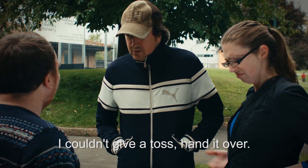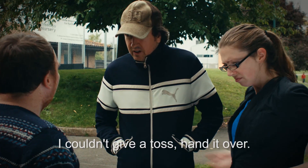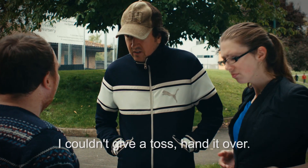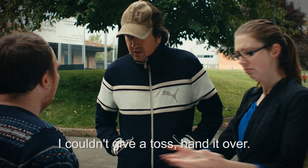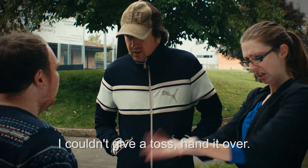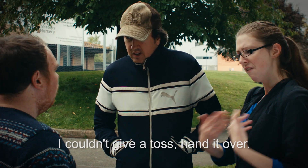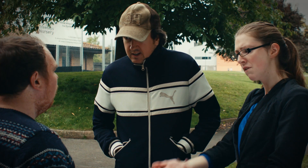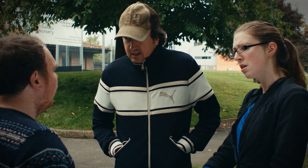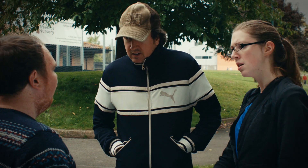over.